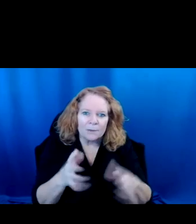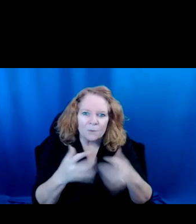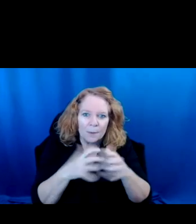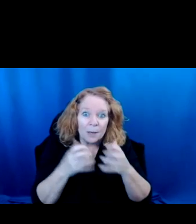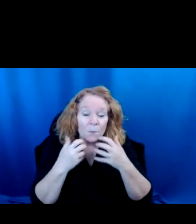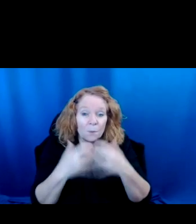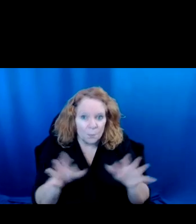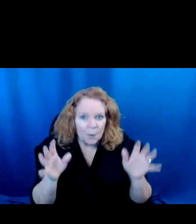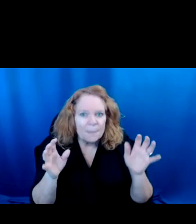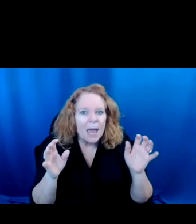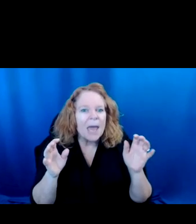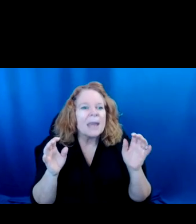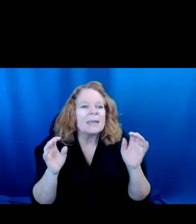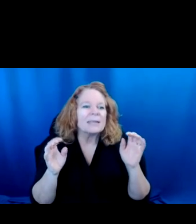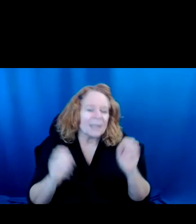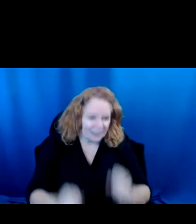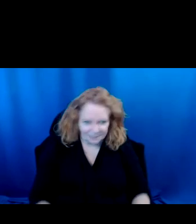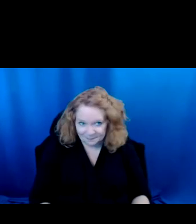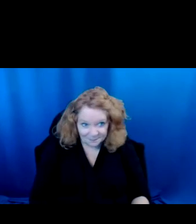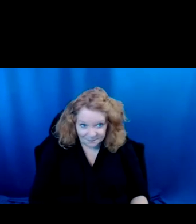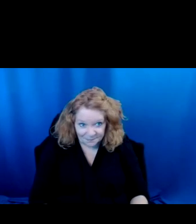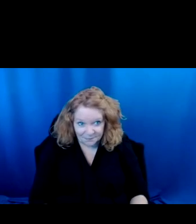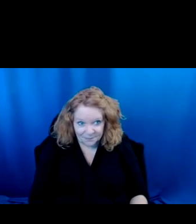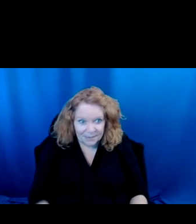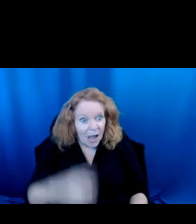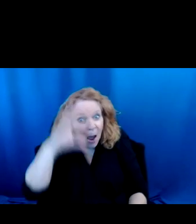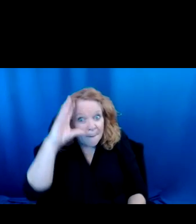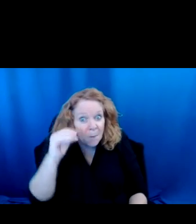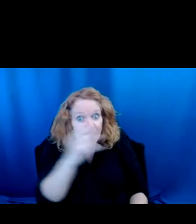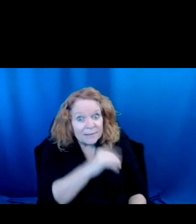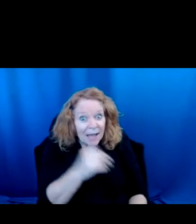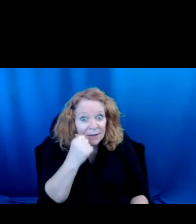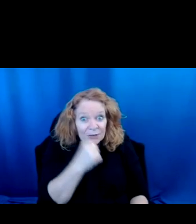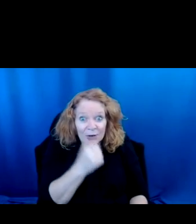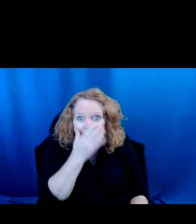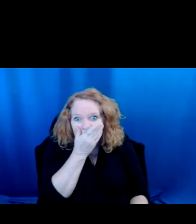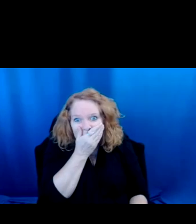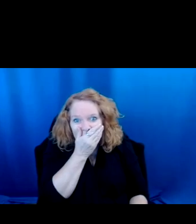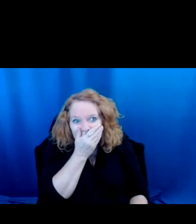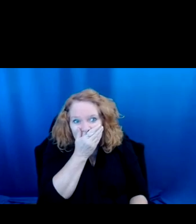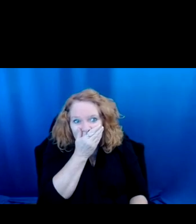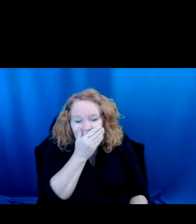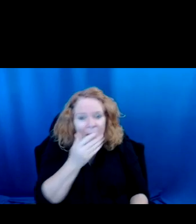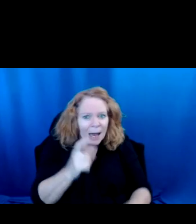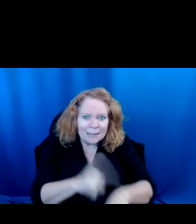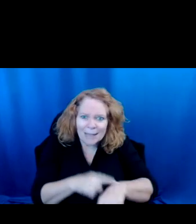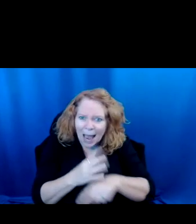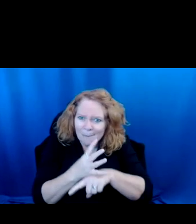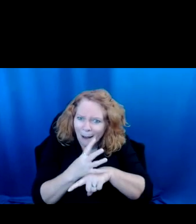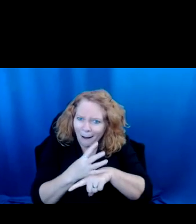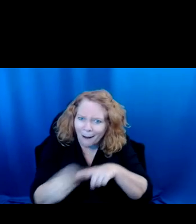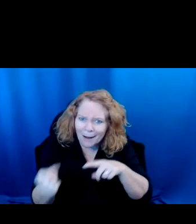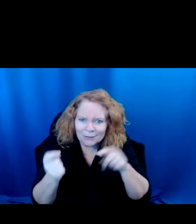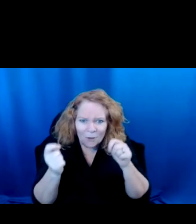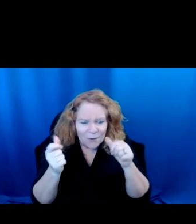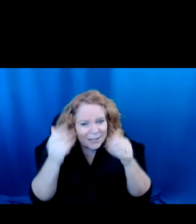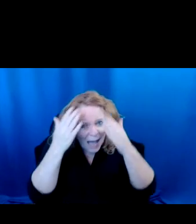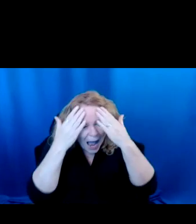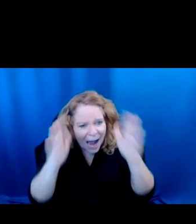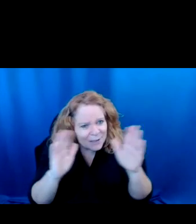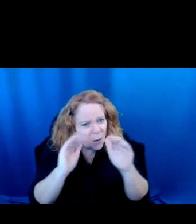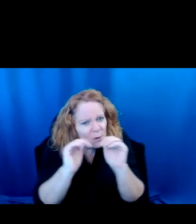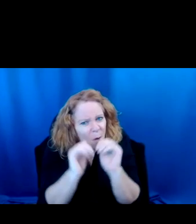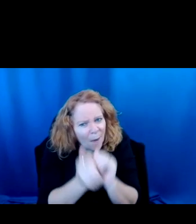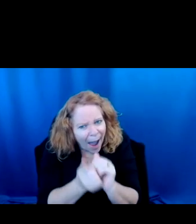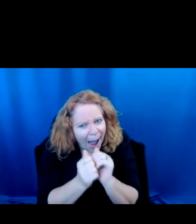let's ribbit, ribbit, boys and girls. I don't know where the time goes, and our end of song tells us that, doesn't